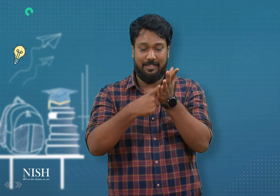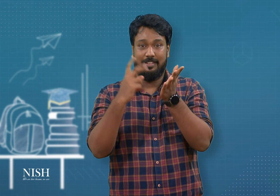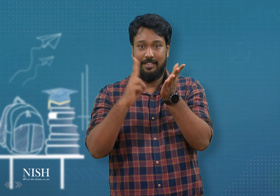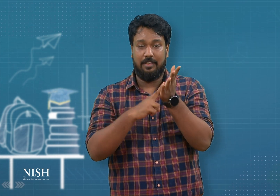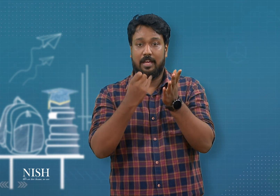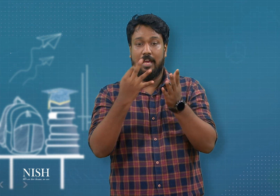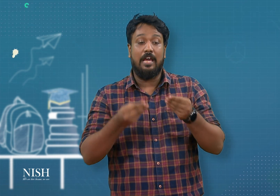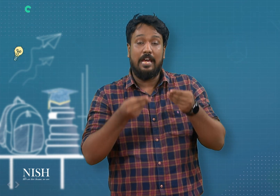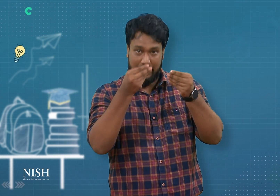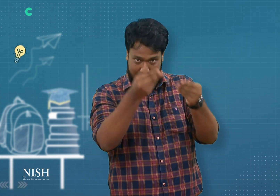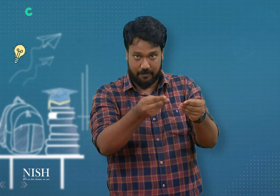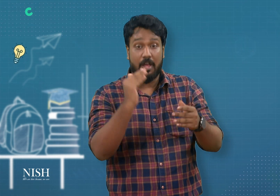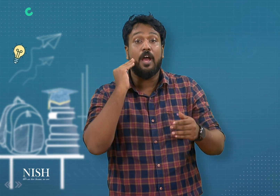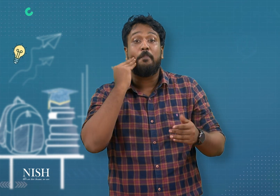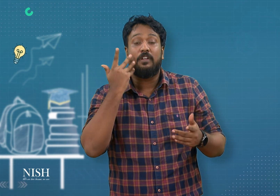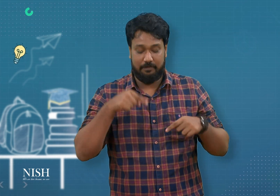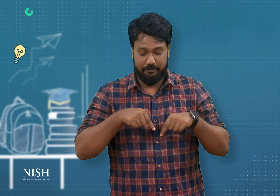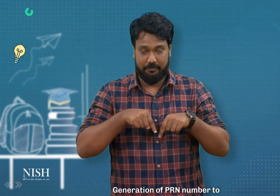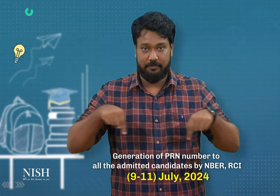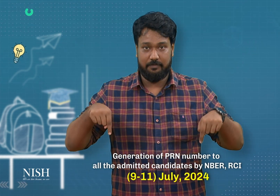RCI 9 to 11 July 2024.